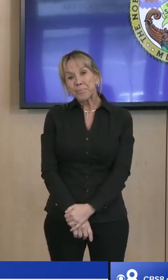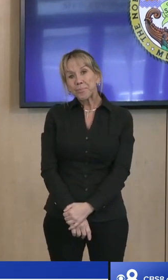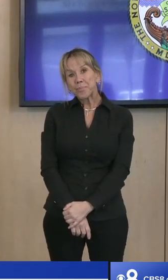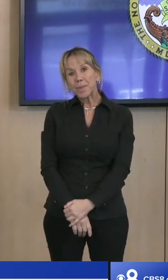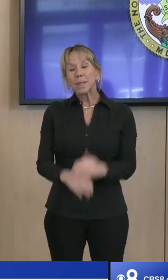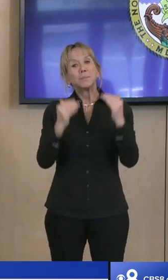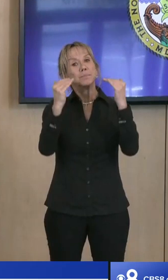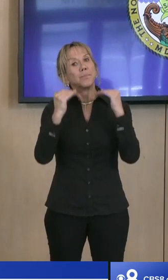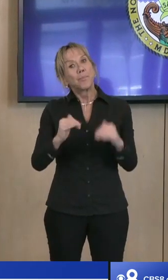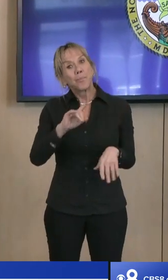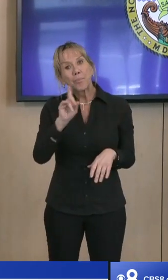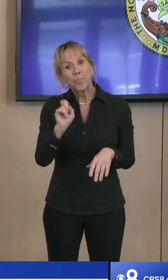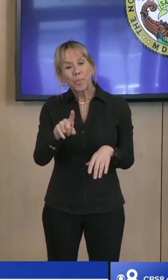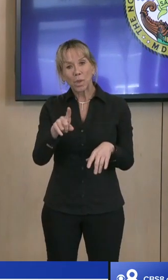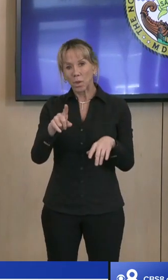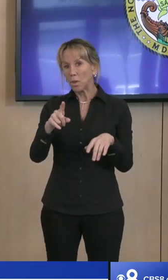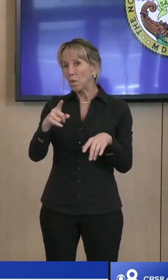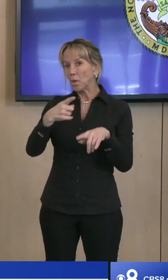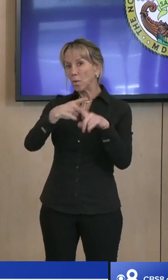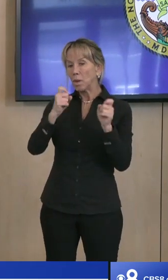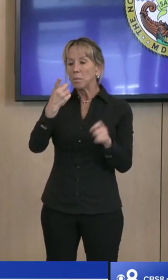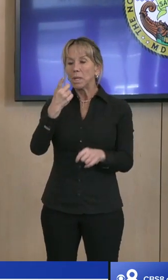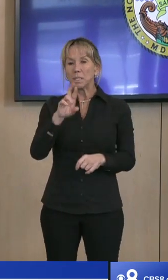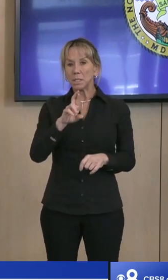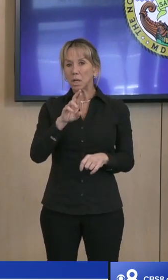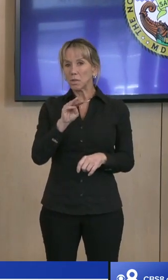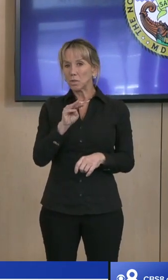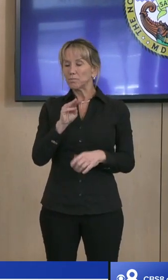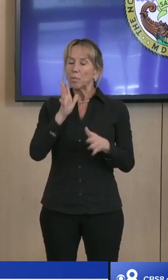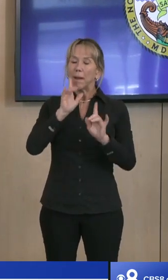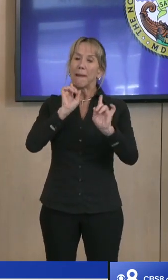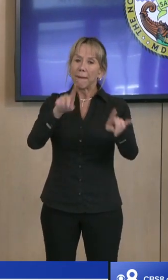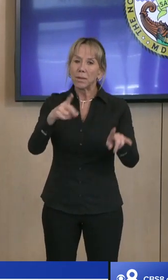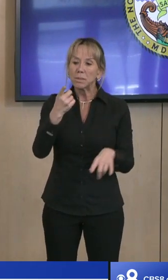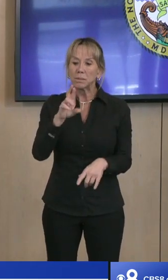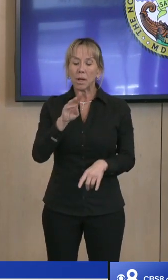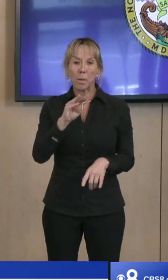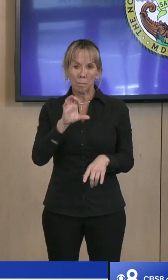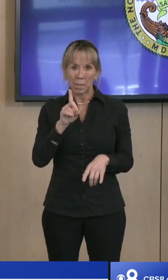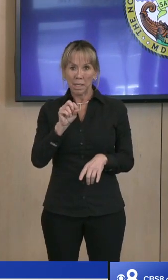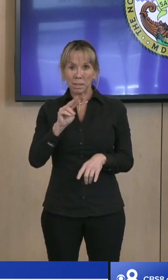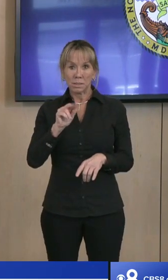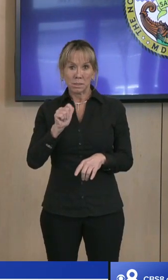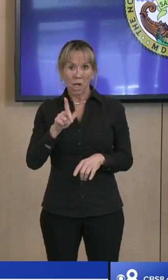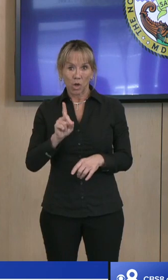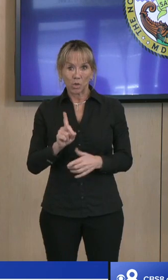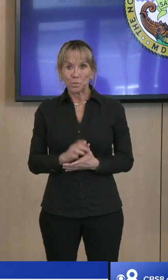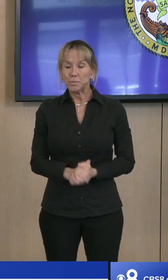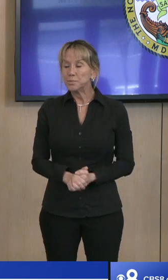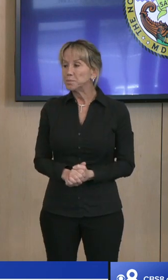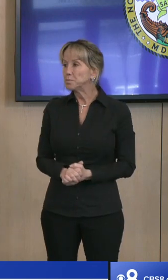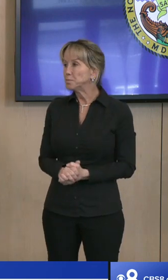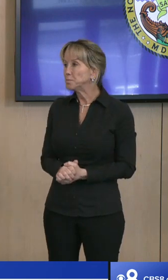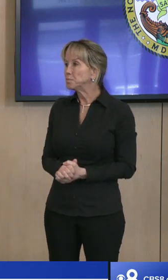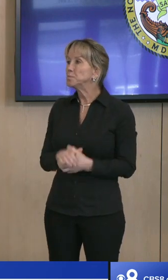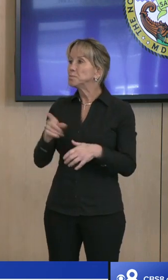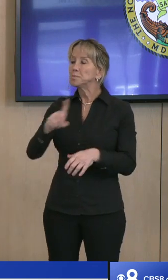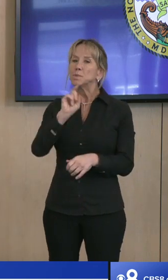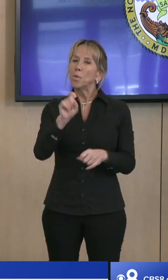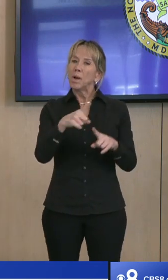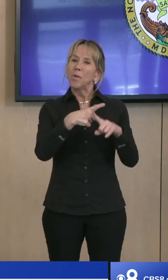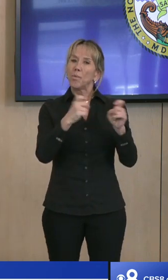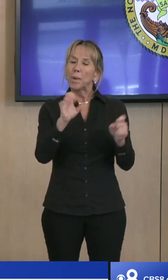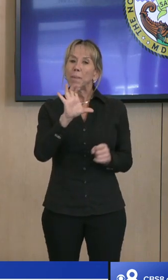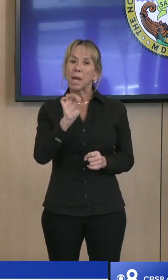The next question we have is going to be answered by Dr. McDonald, and I'll go ahead and read the question now. All right, thank you. This question is from